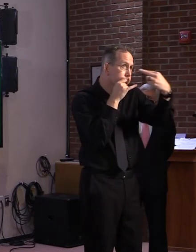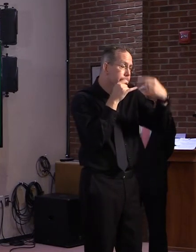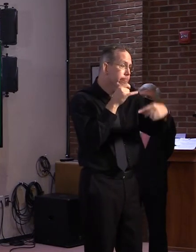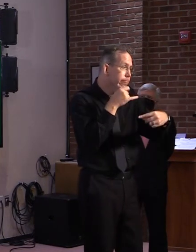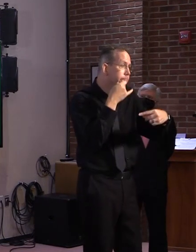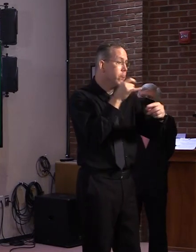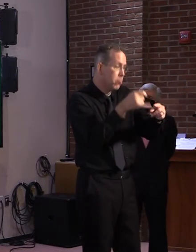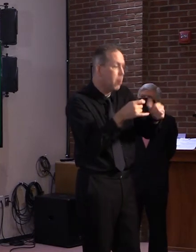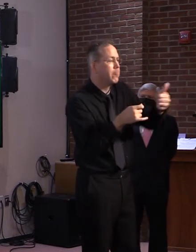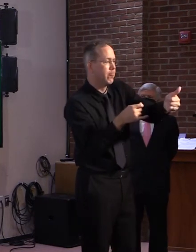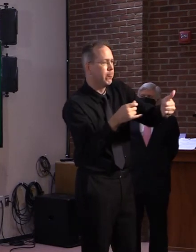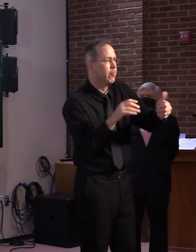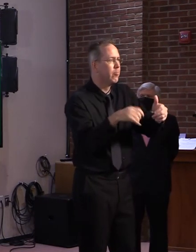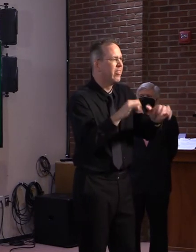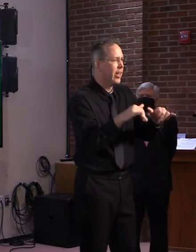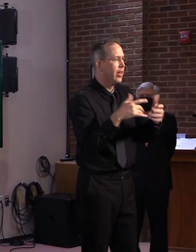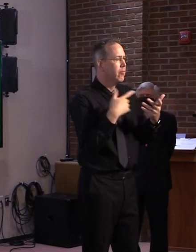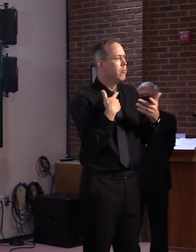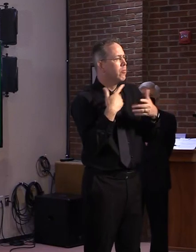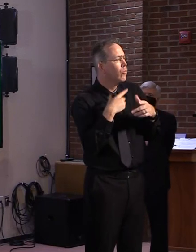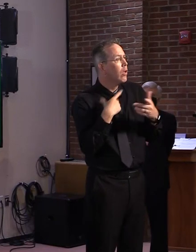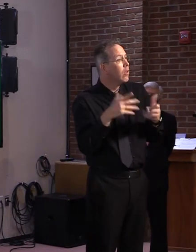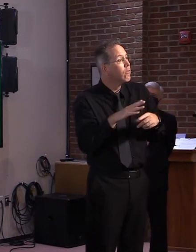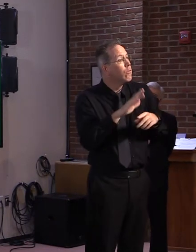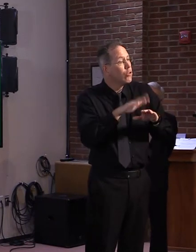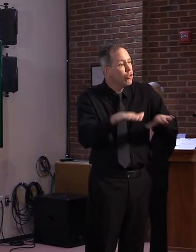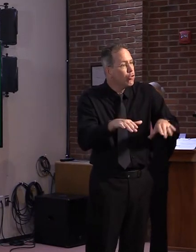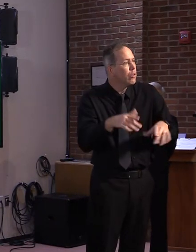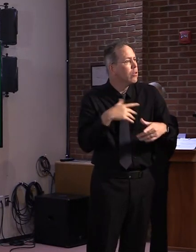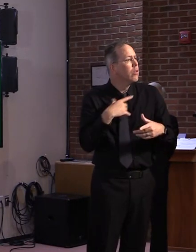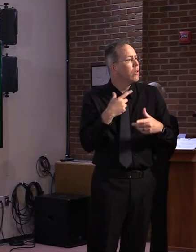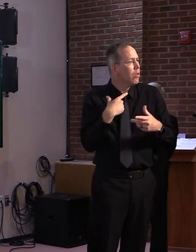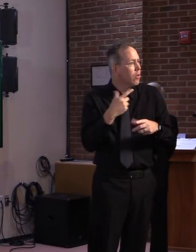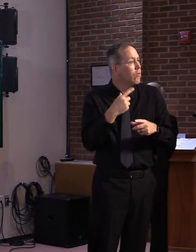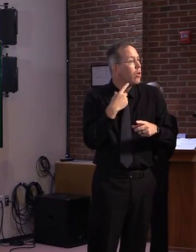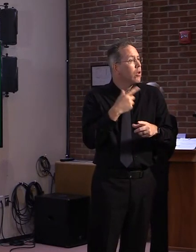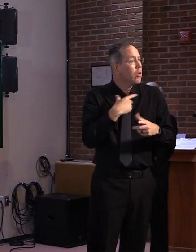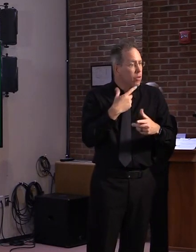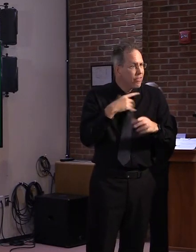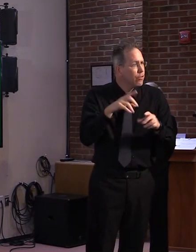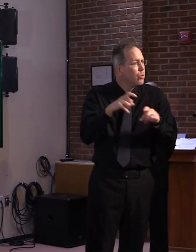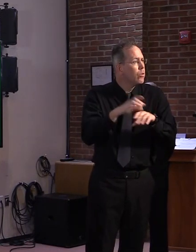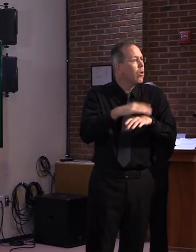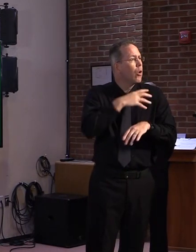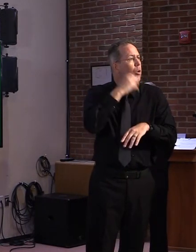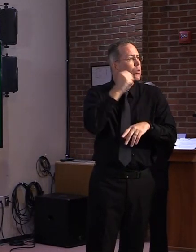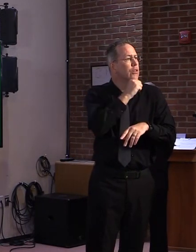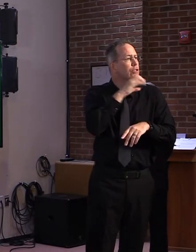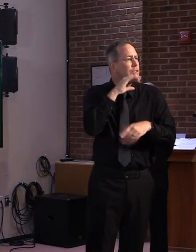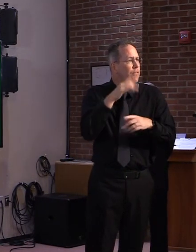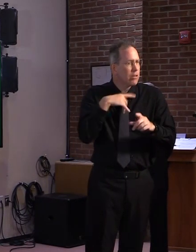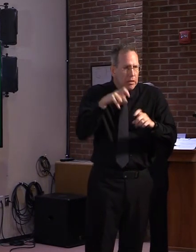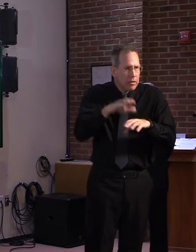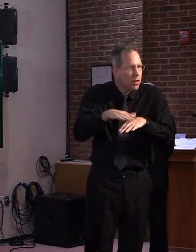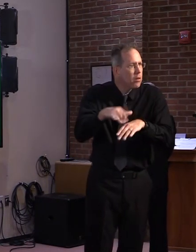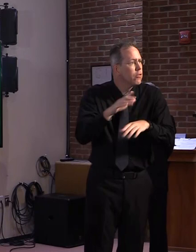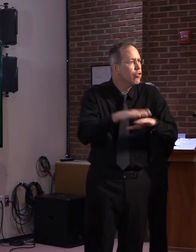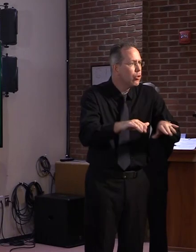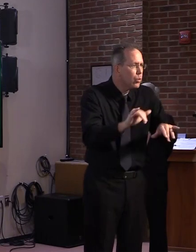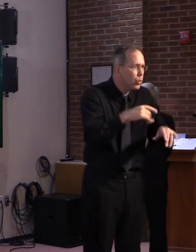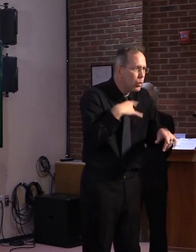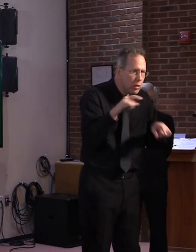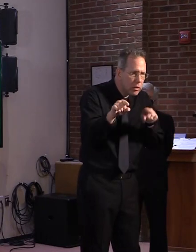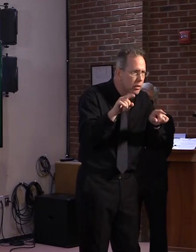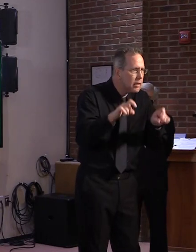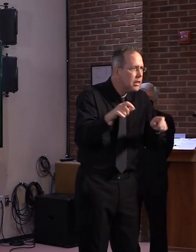patients. We would like to do it in most people, but for the shortage of the swabs that are needed to actually do it